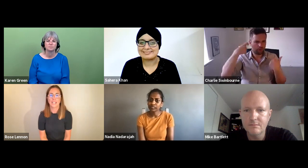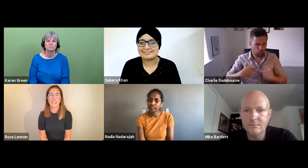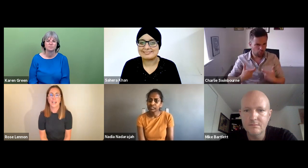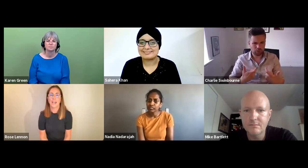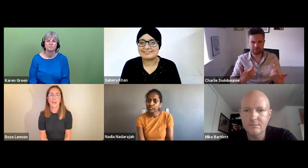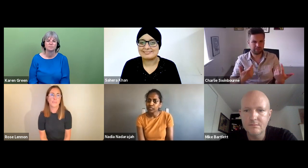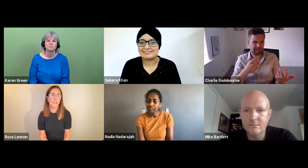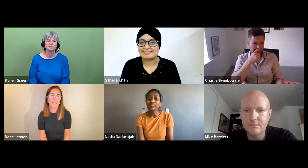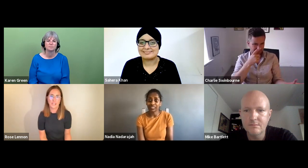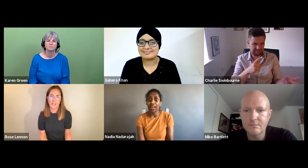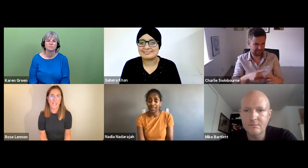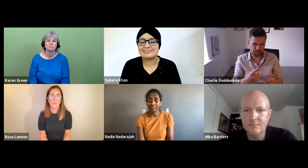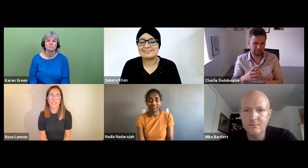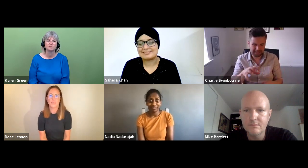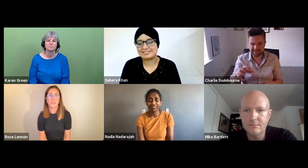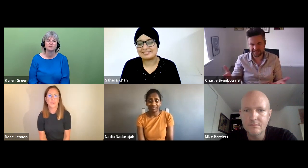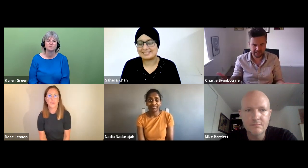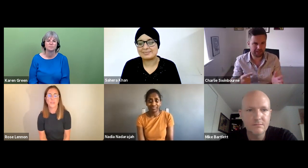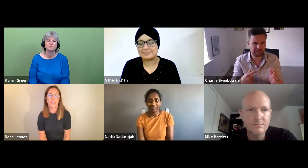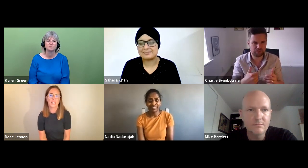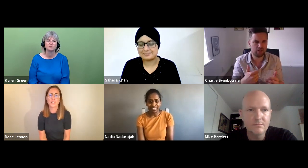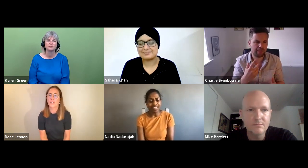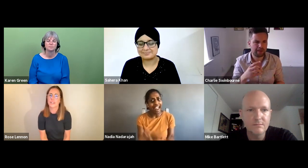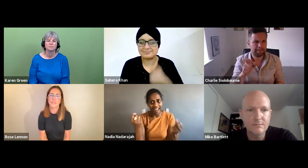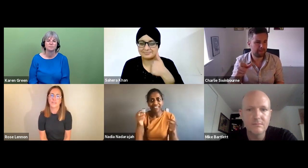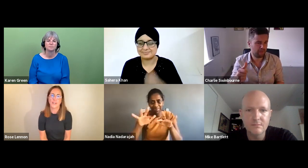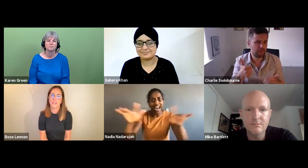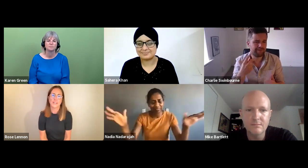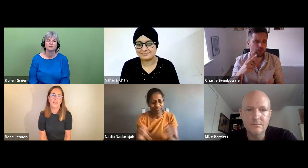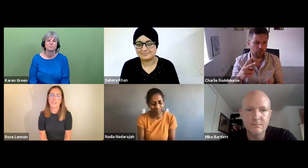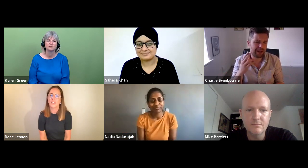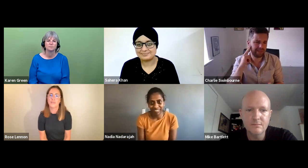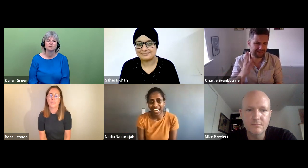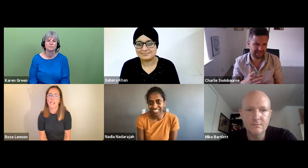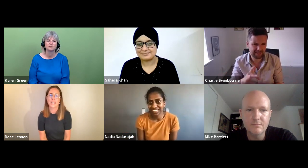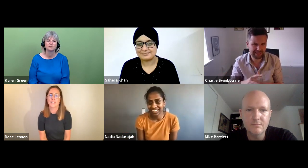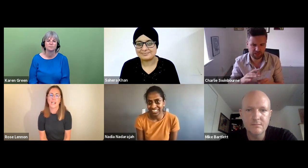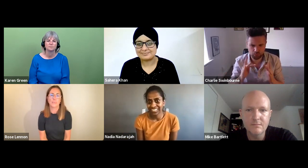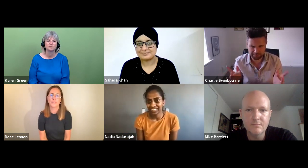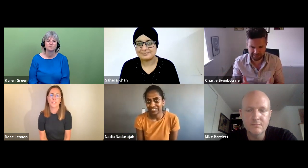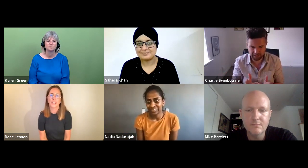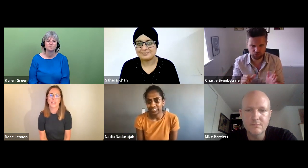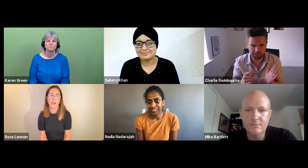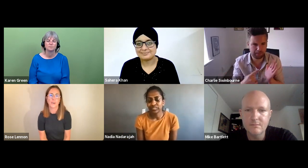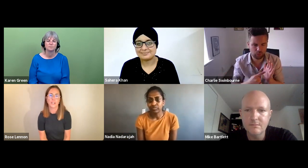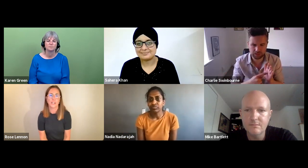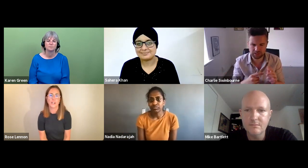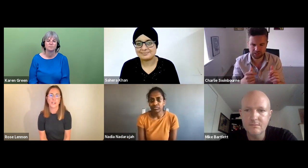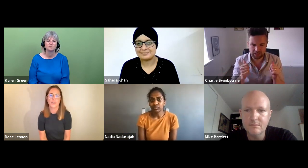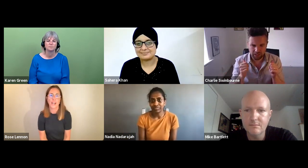highly. But Nadia, you went to the Royal Court. There's lots of places available for us to go and learn our trade.